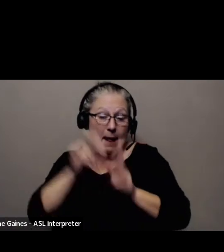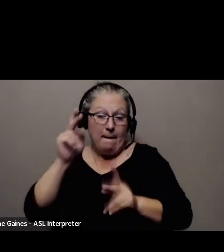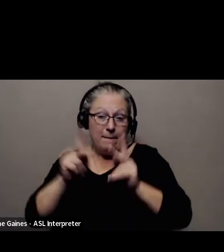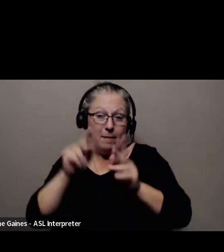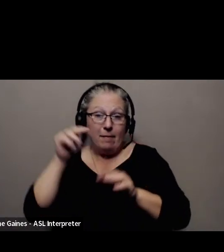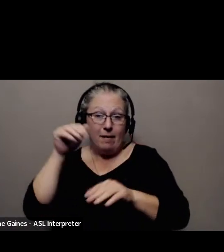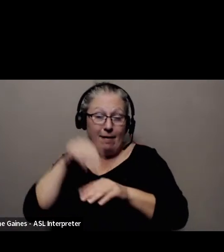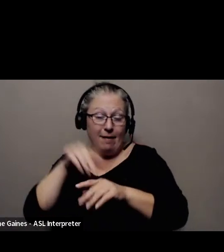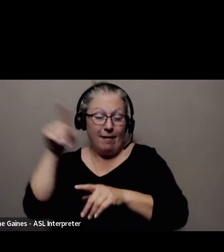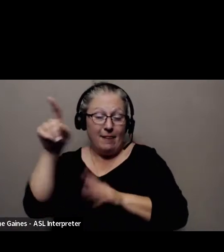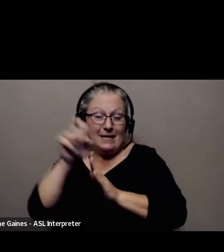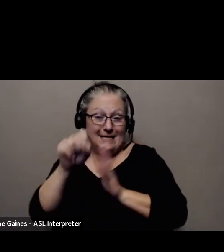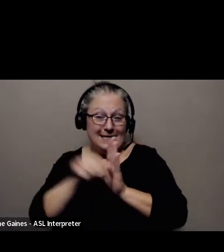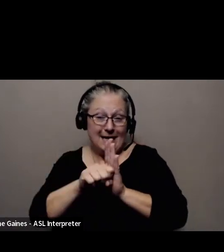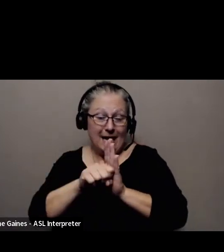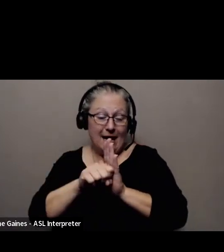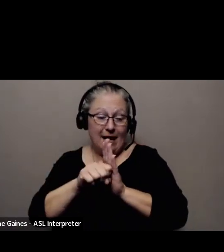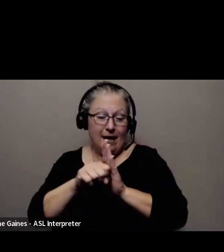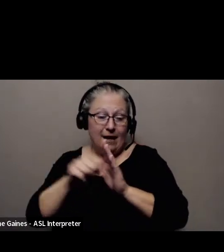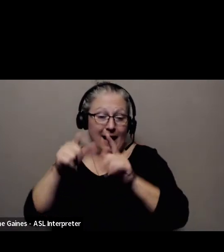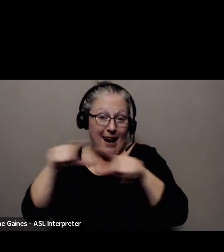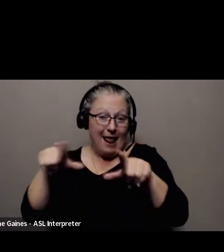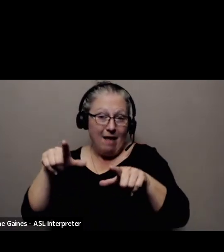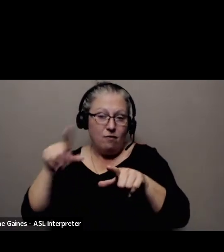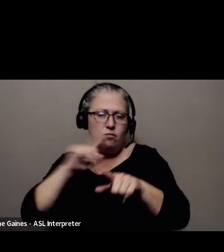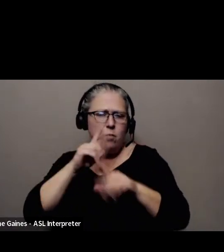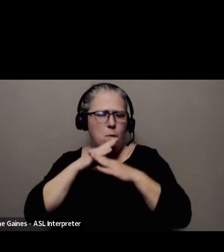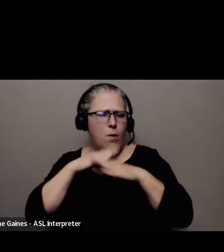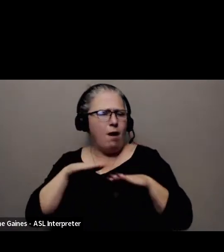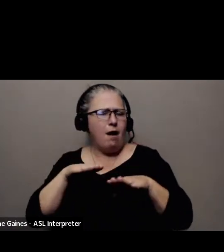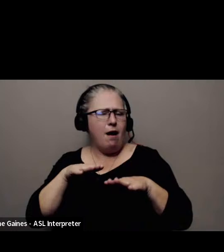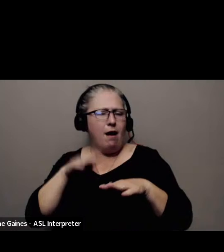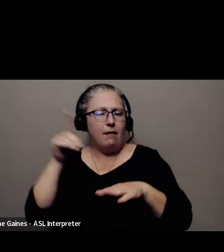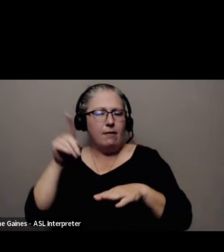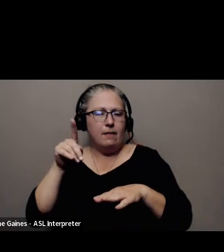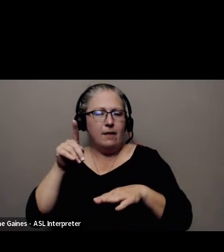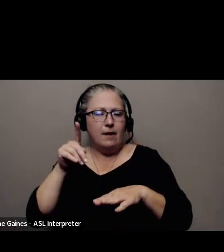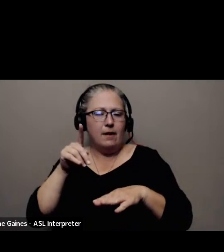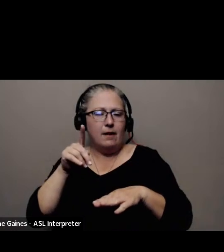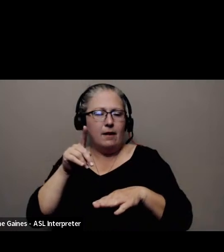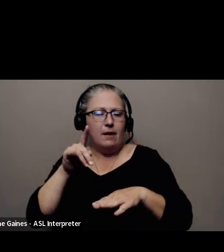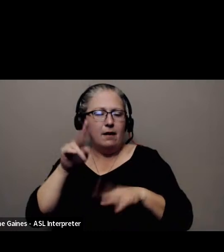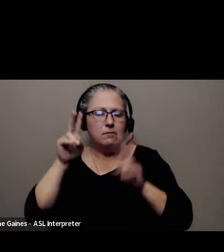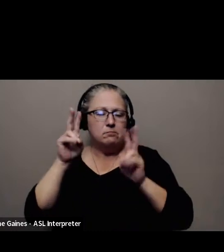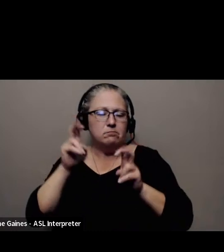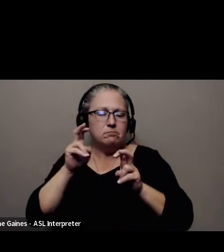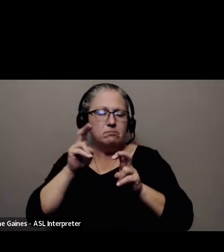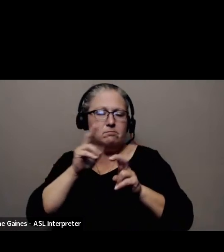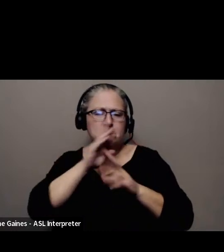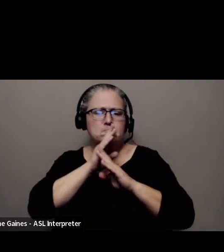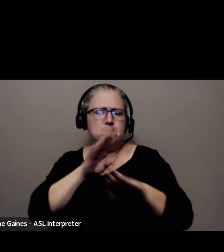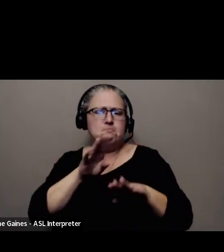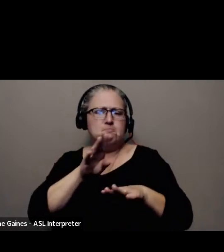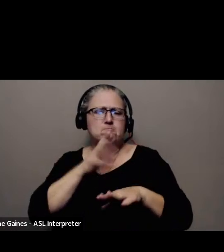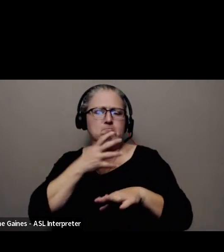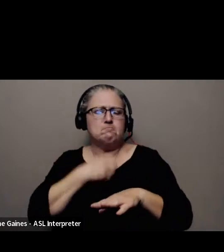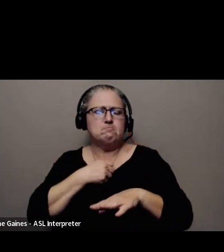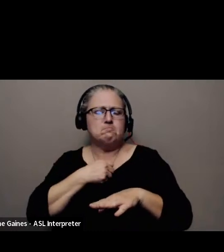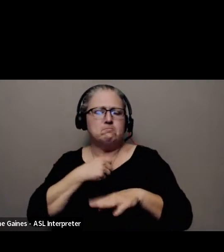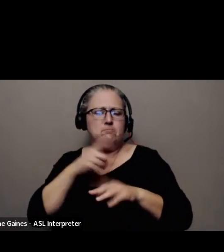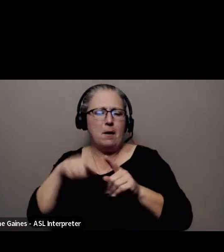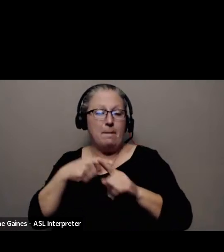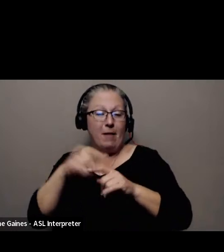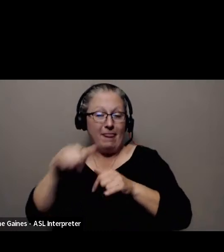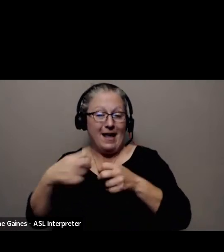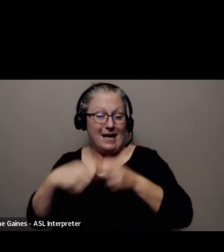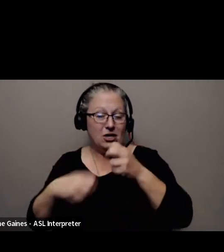at the state are really being quiet. They've swallowed their whistle, so to speak, about the issue.